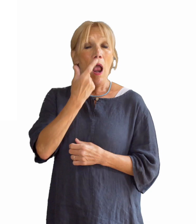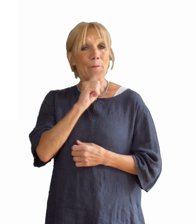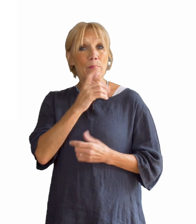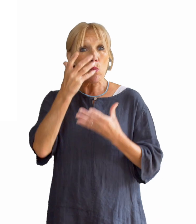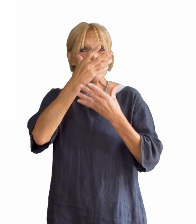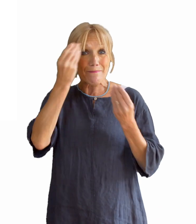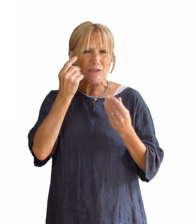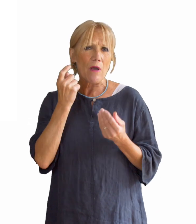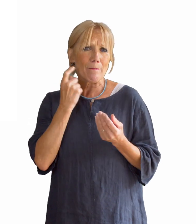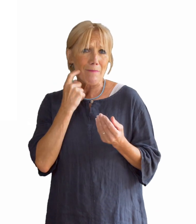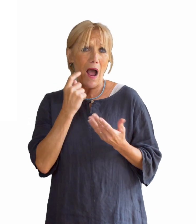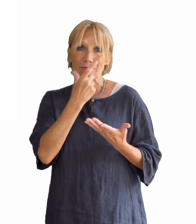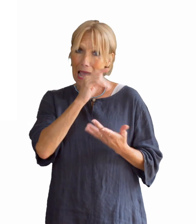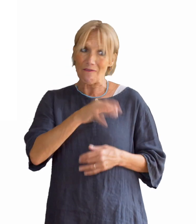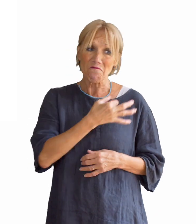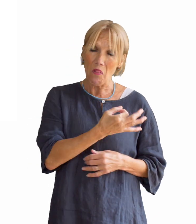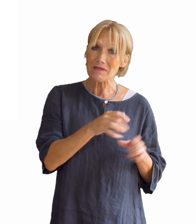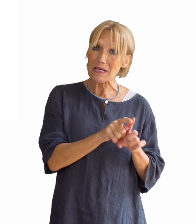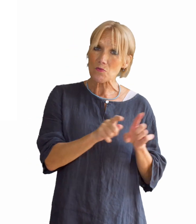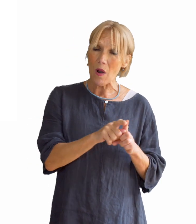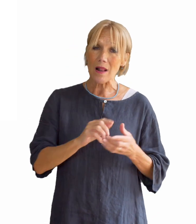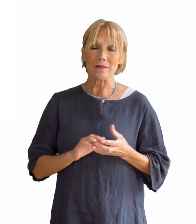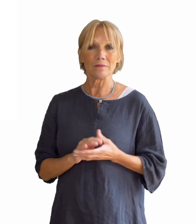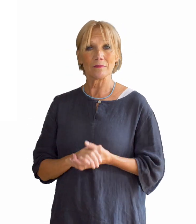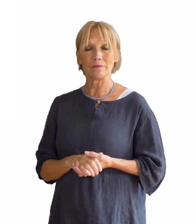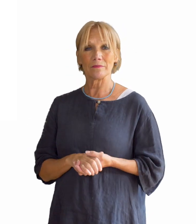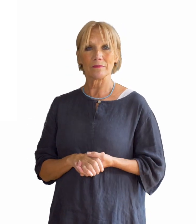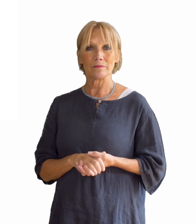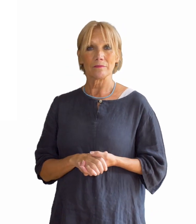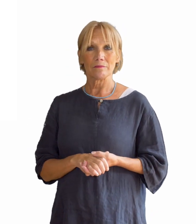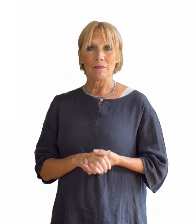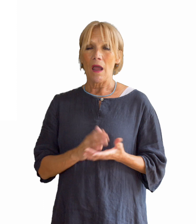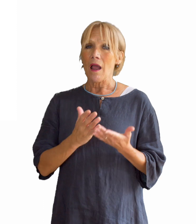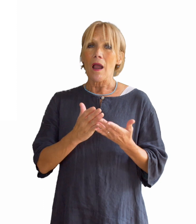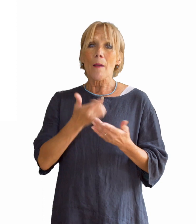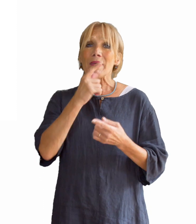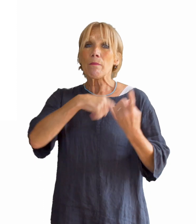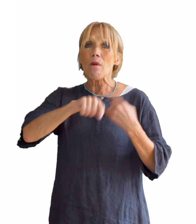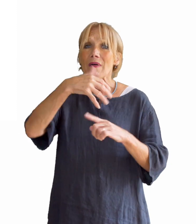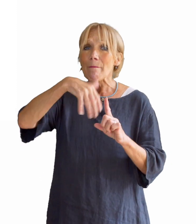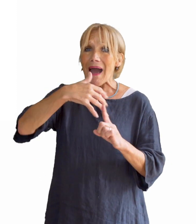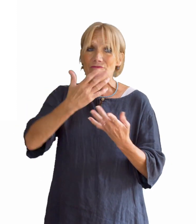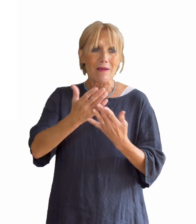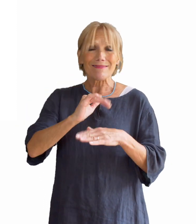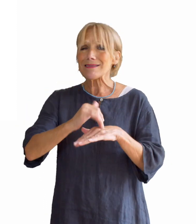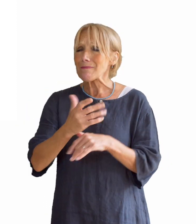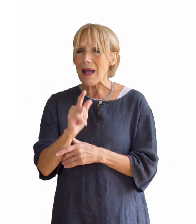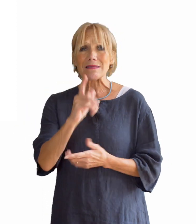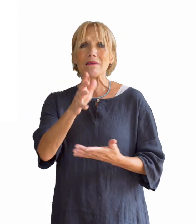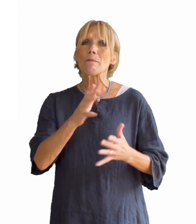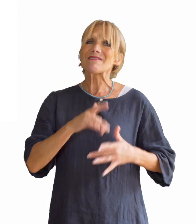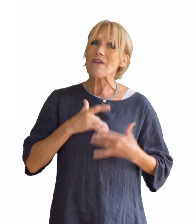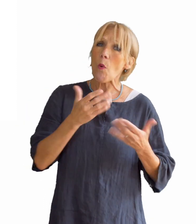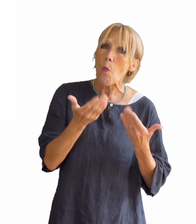may also take on a volunteering role with some support. Whatever their background, it's important that volunteers feel welcome